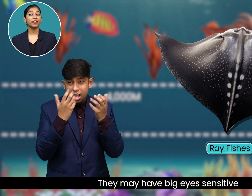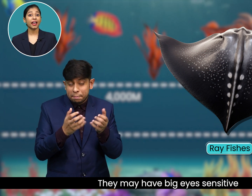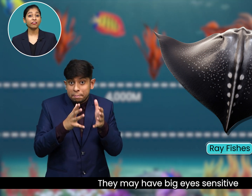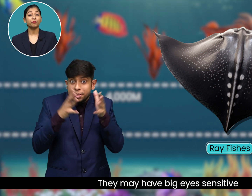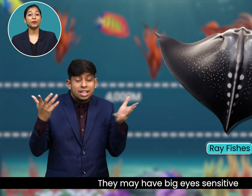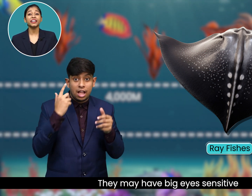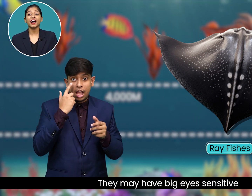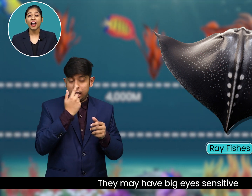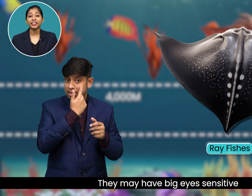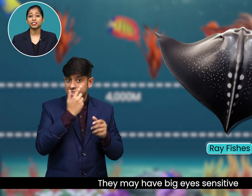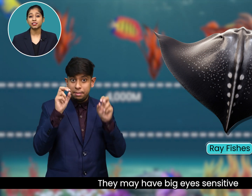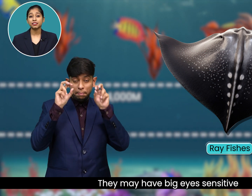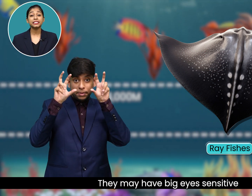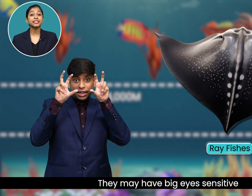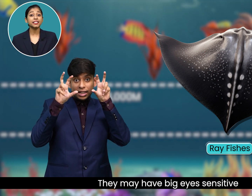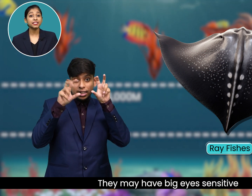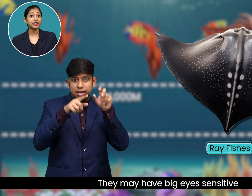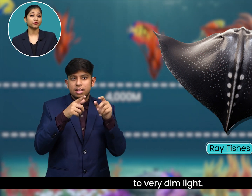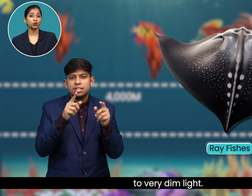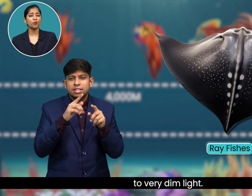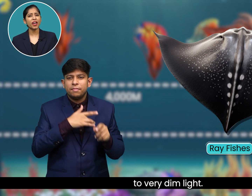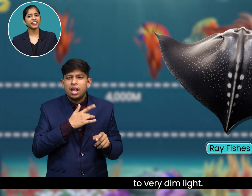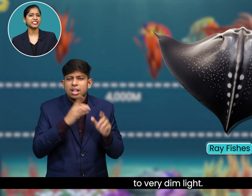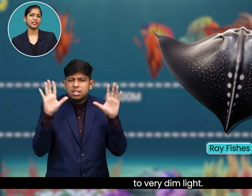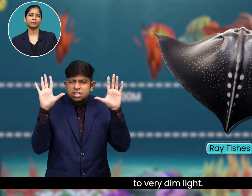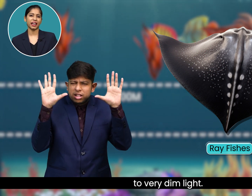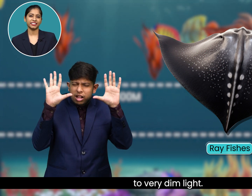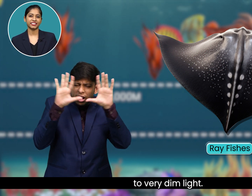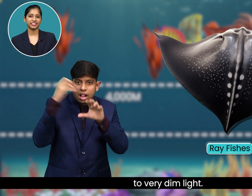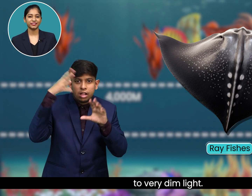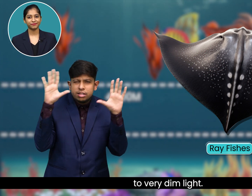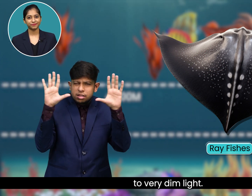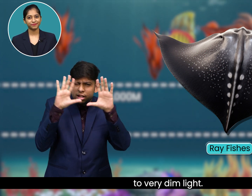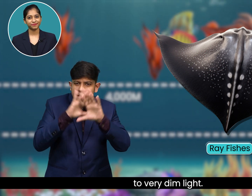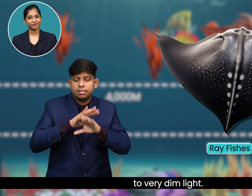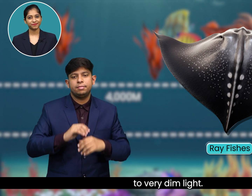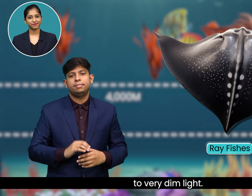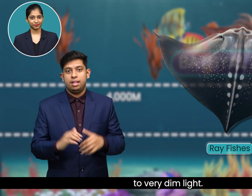They may have big eyes sensitive to very dim light.